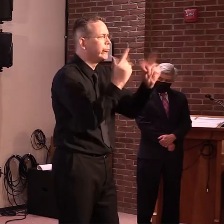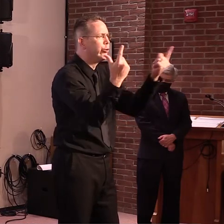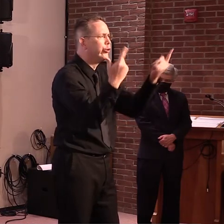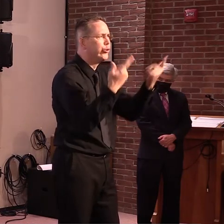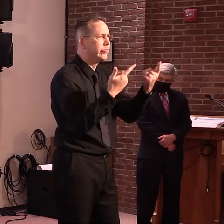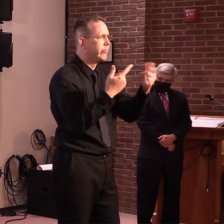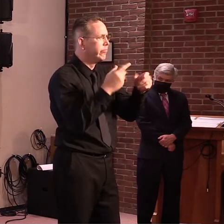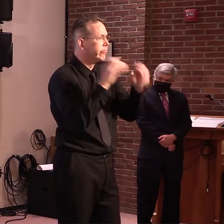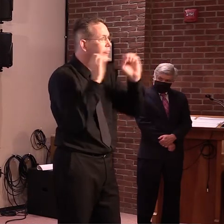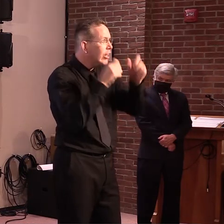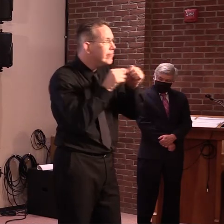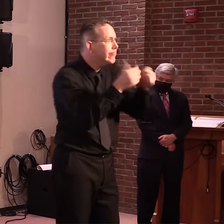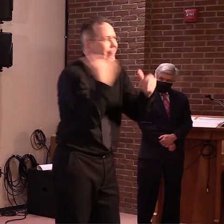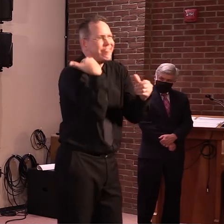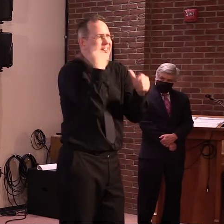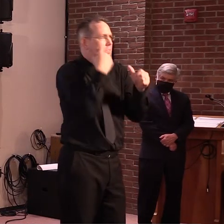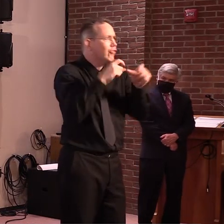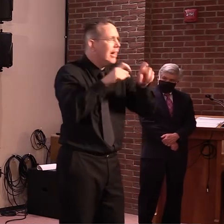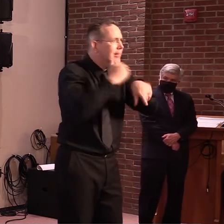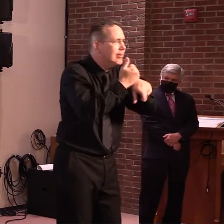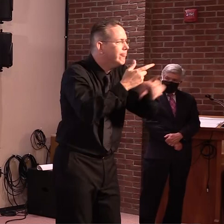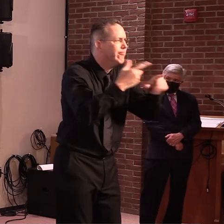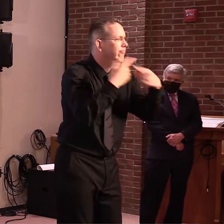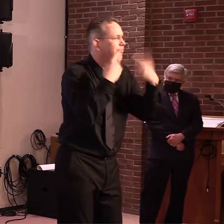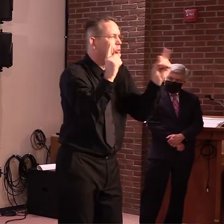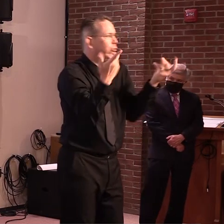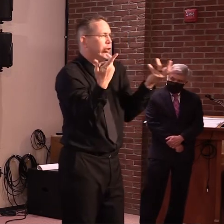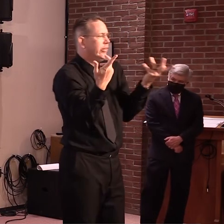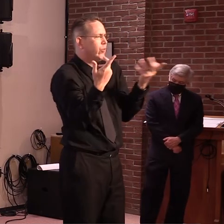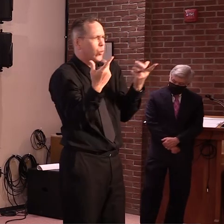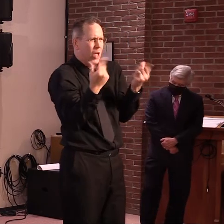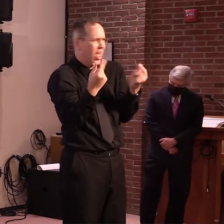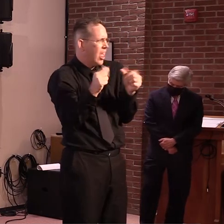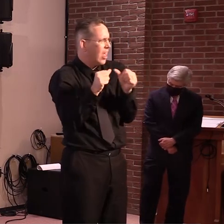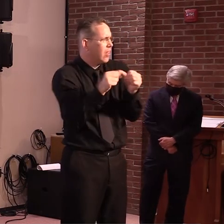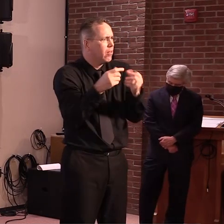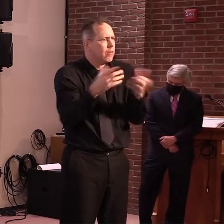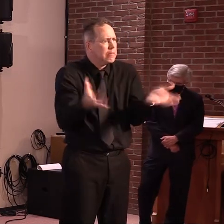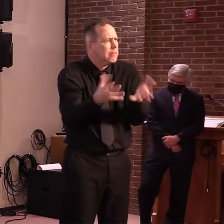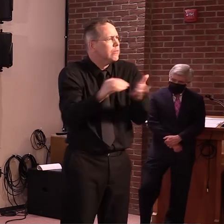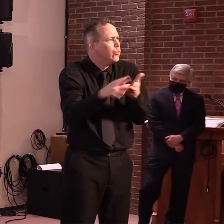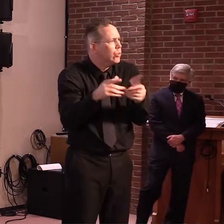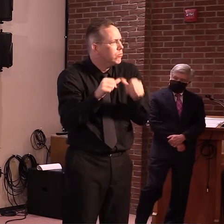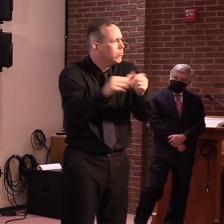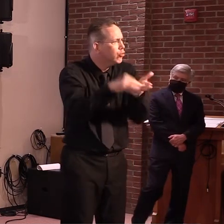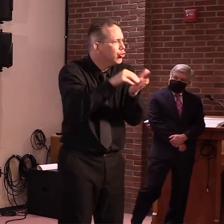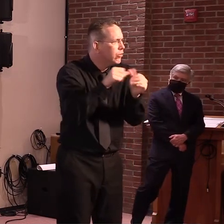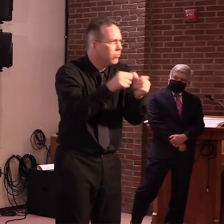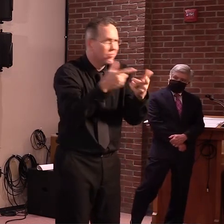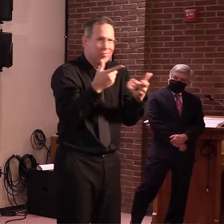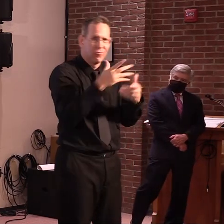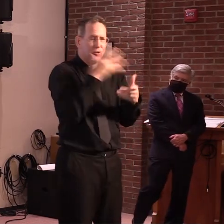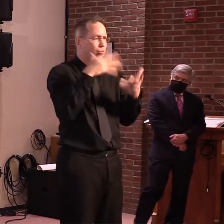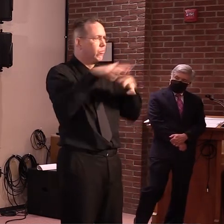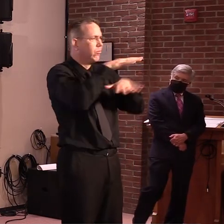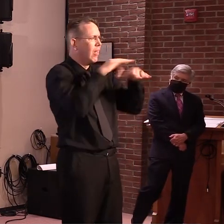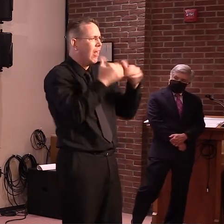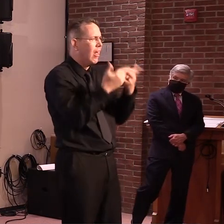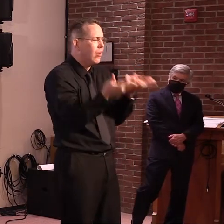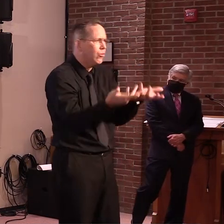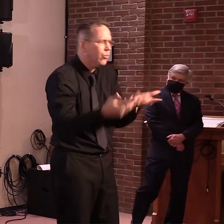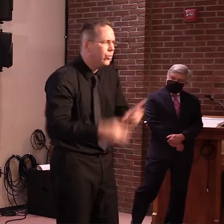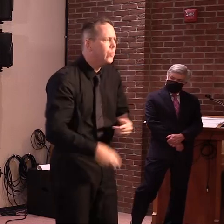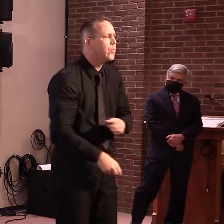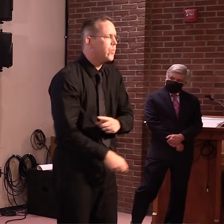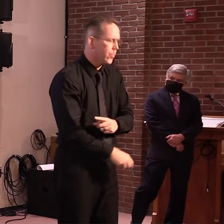are putting together an education package, and we have an economic package we put together that will